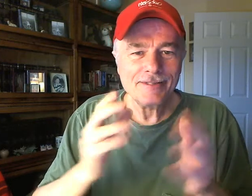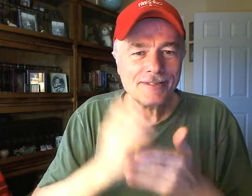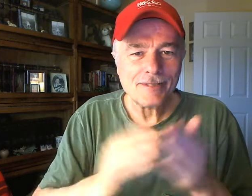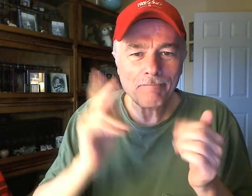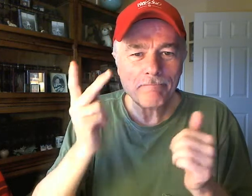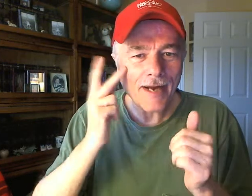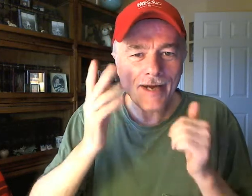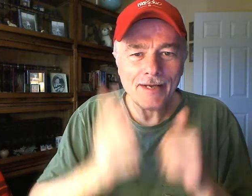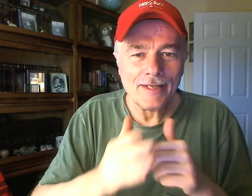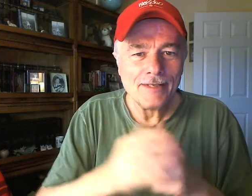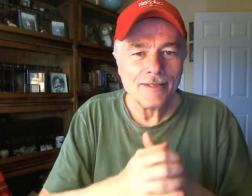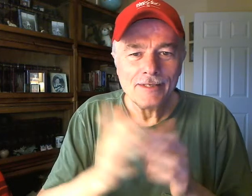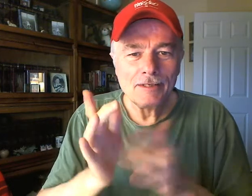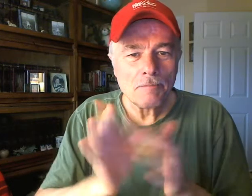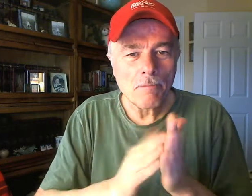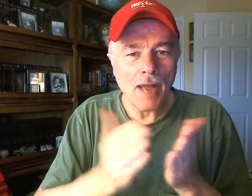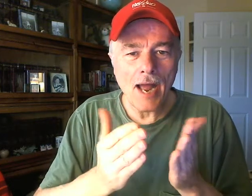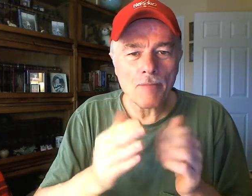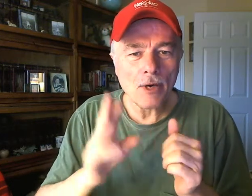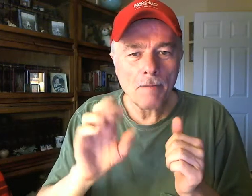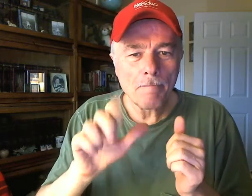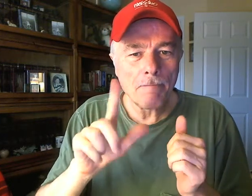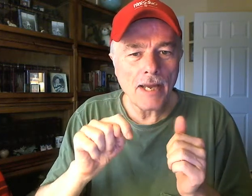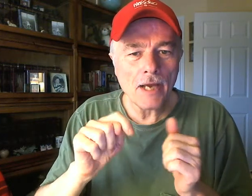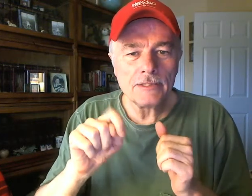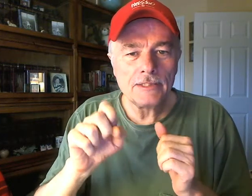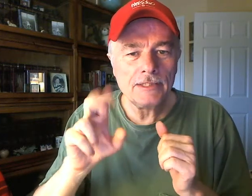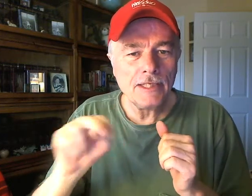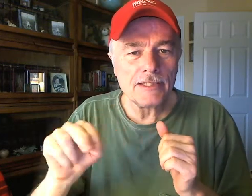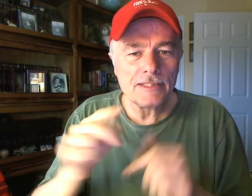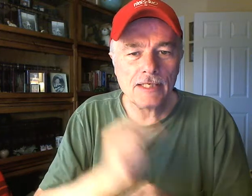So party. Now I'm a bear DDC.